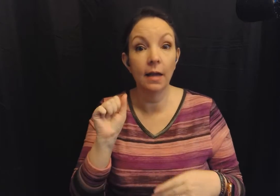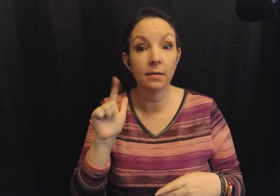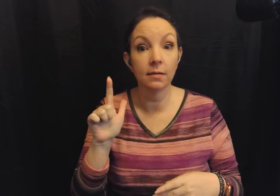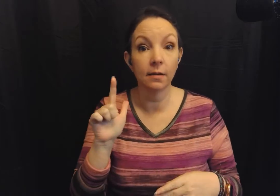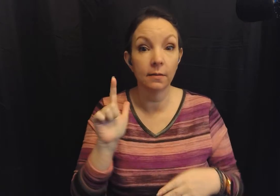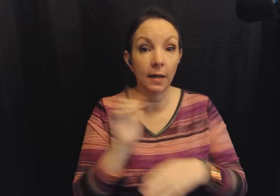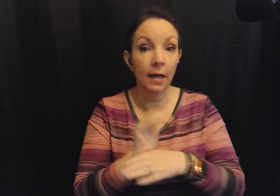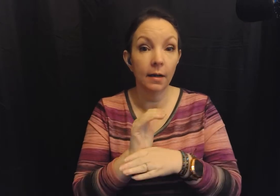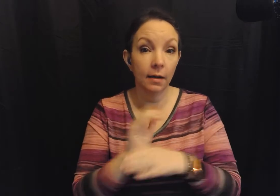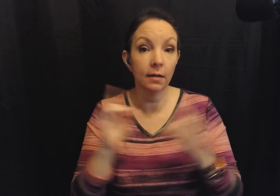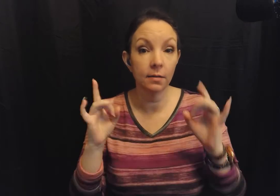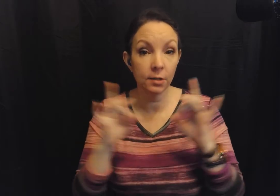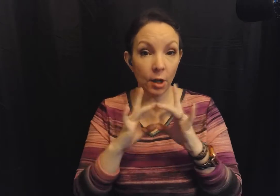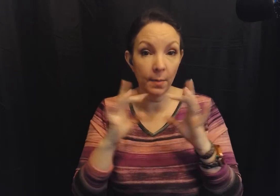ASL night at Starbucks.